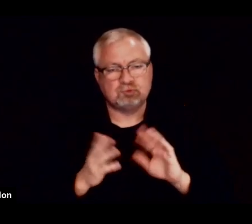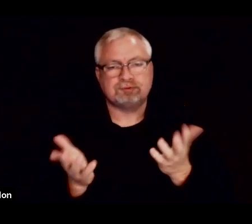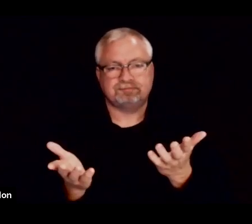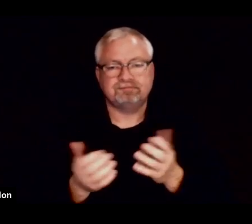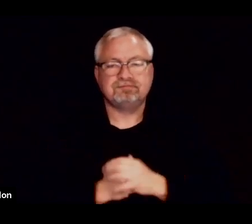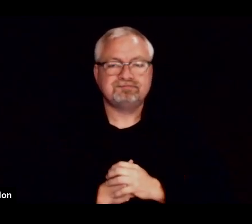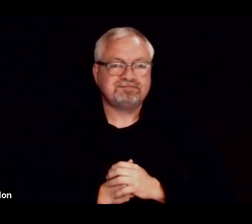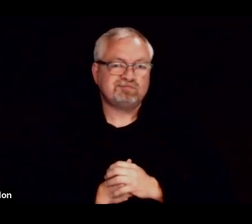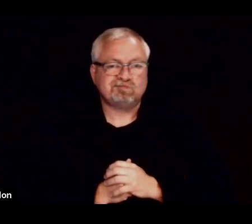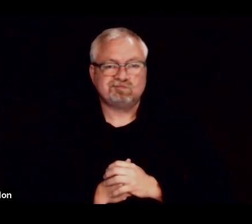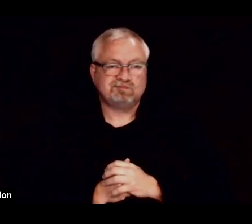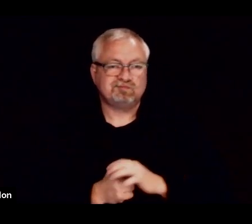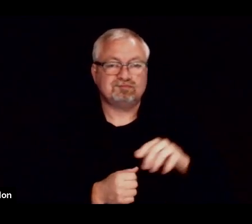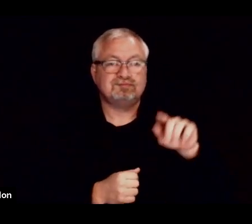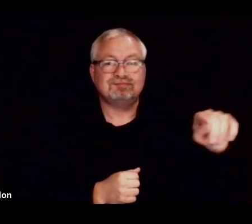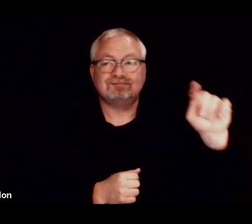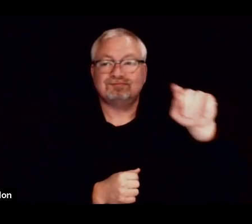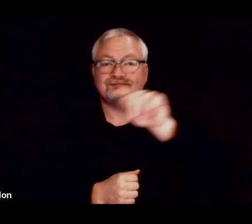multiple scenarios